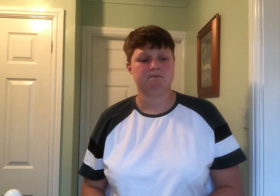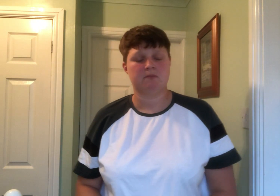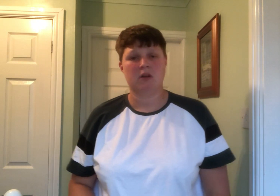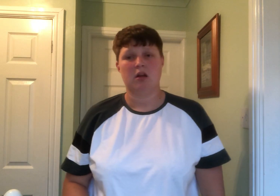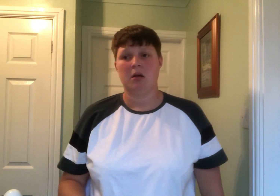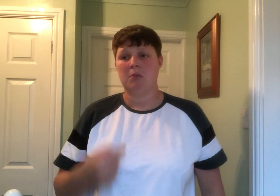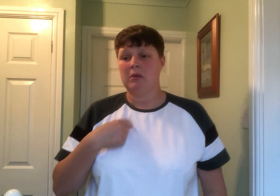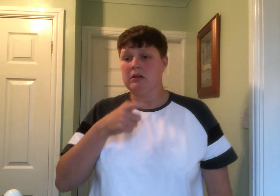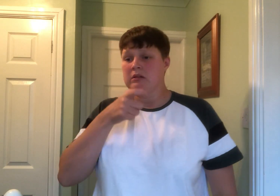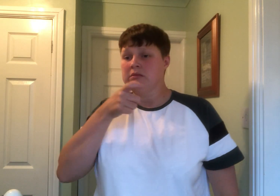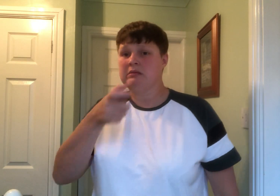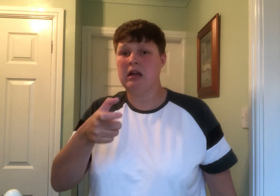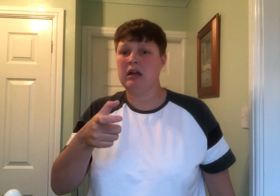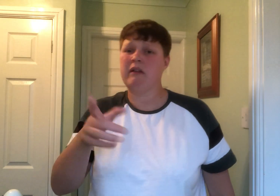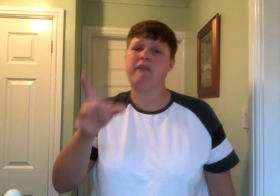Forget what I said